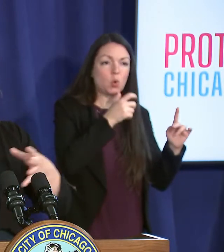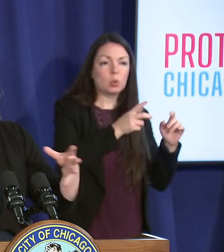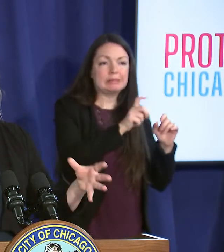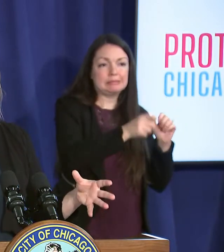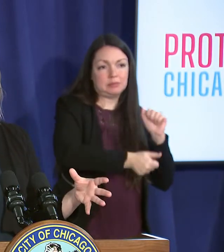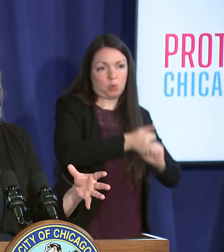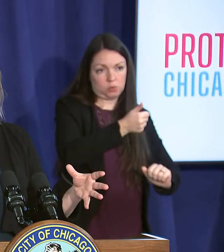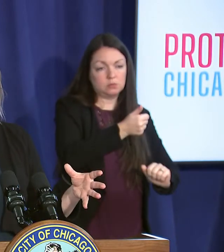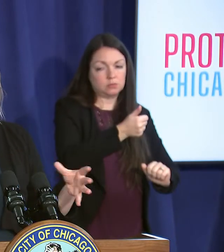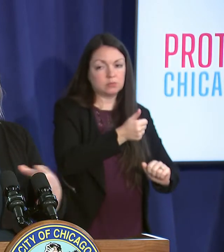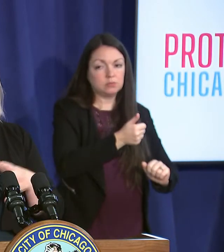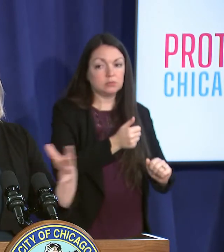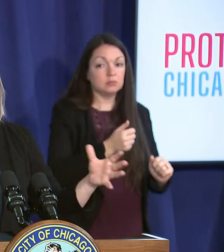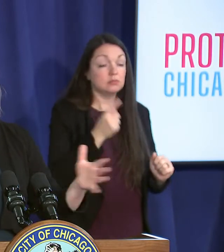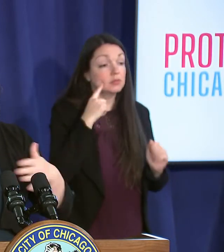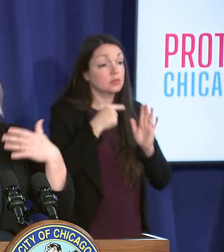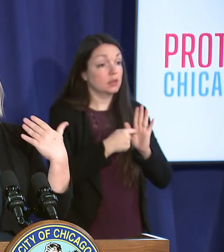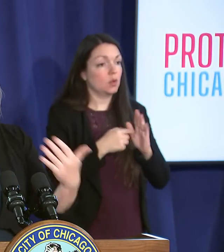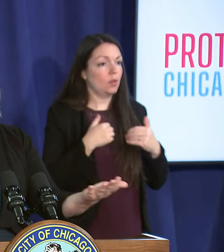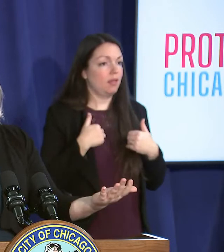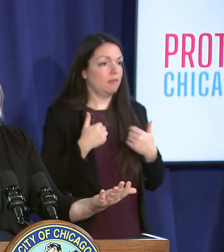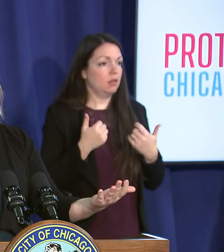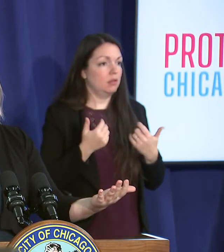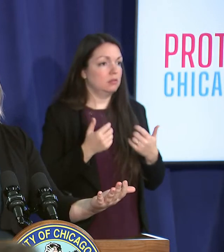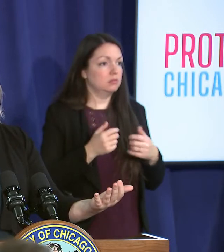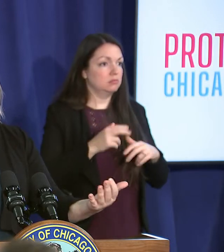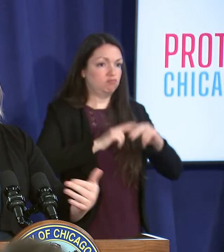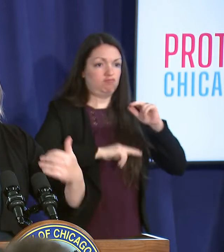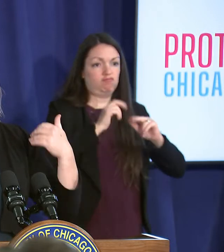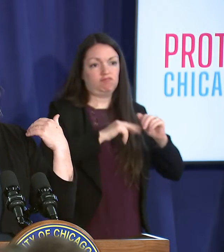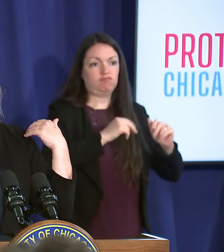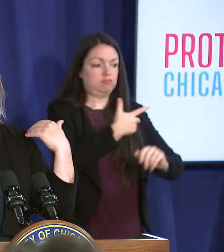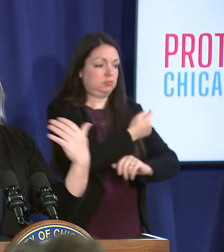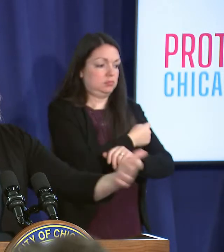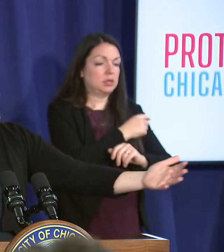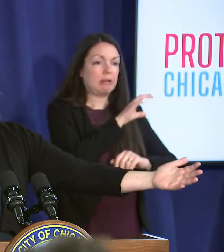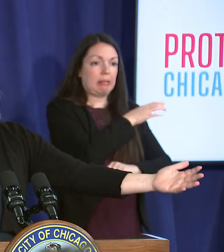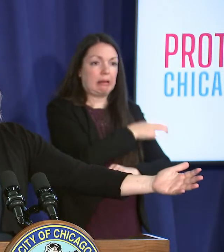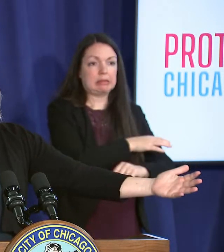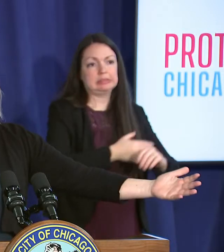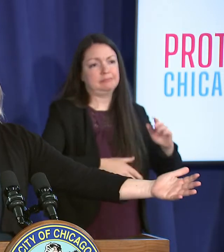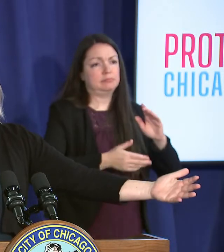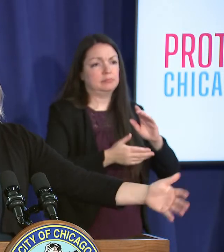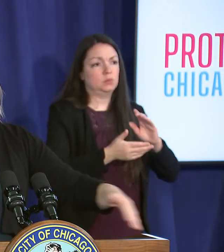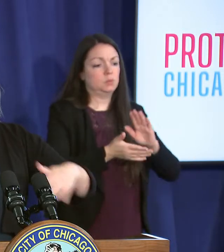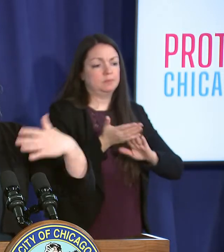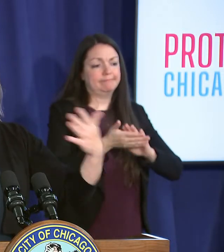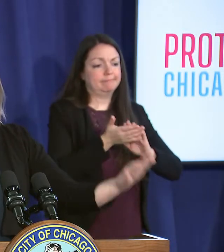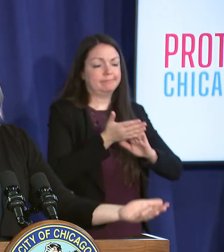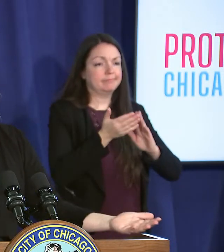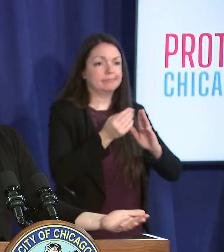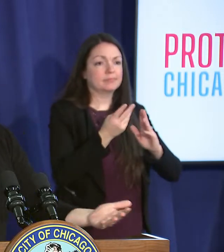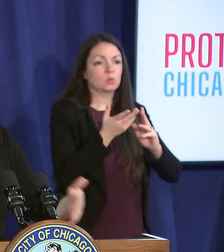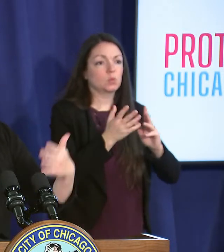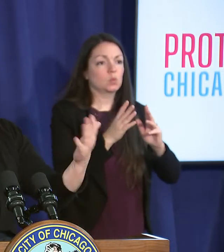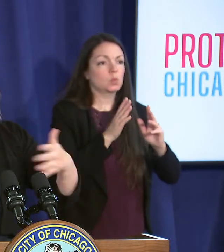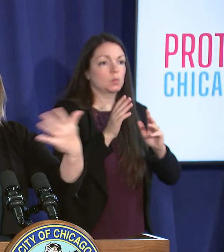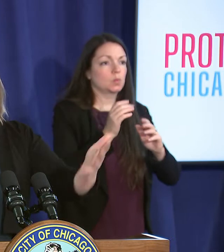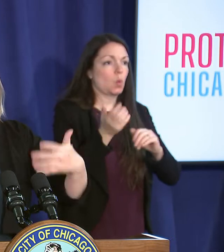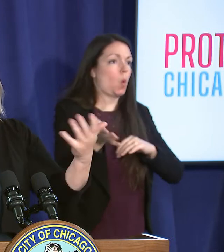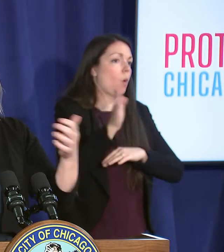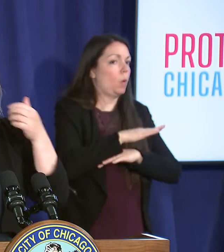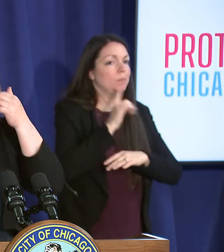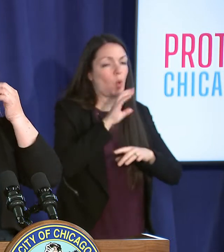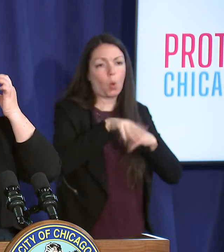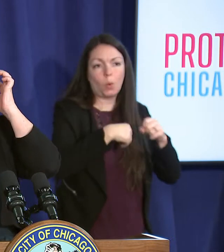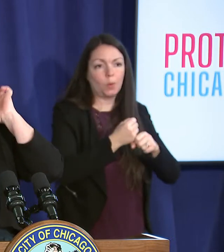example, we operate we have bricks and mortar immunization clinics that operate all year round, all the time anyway. Of course, they see and